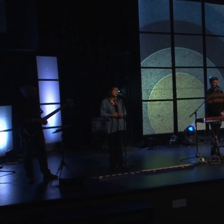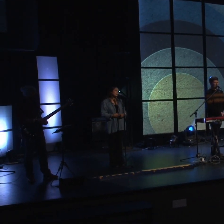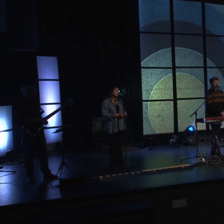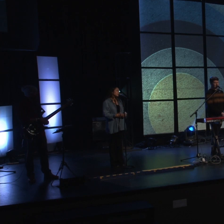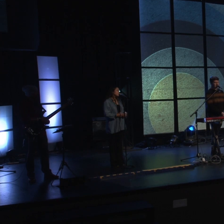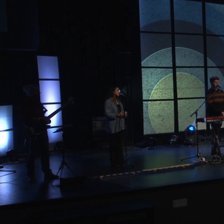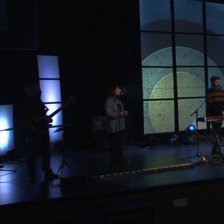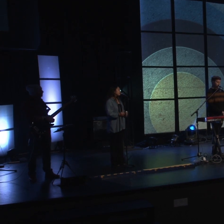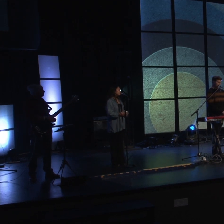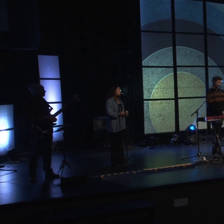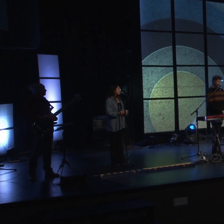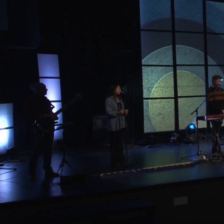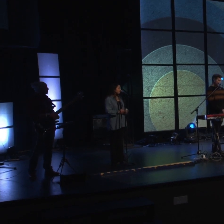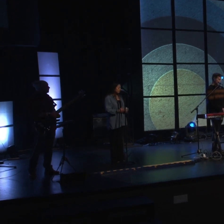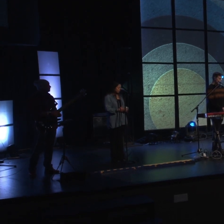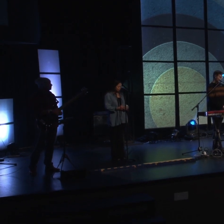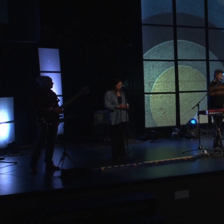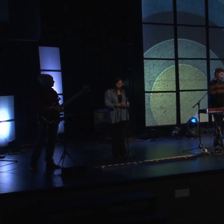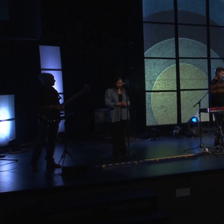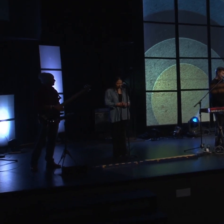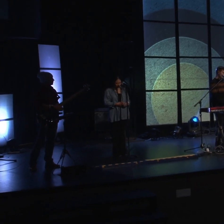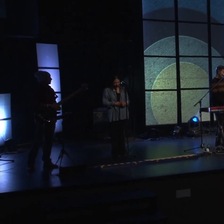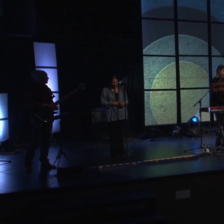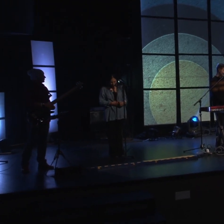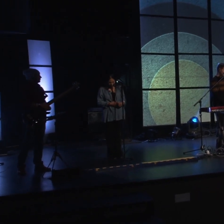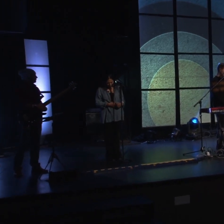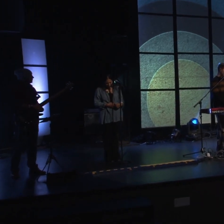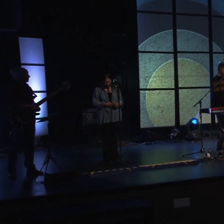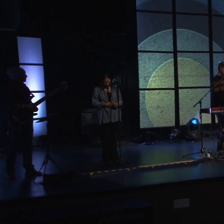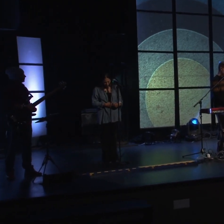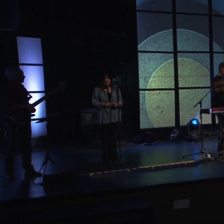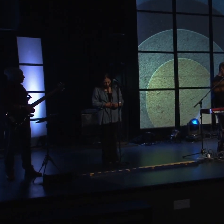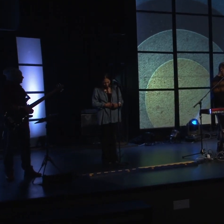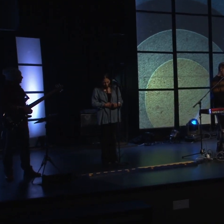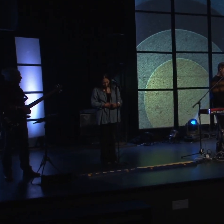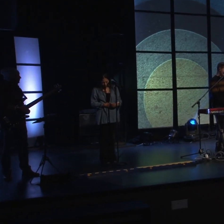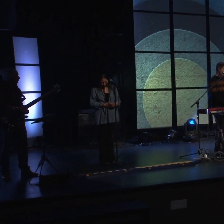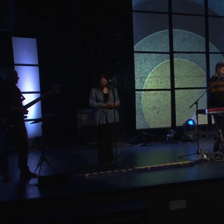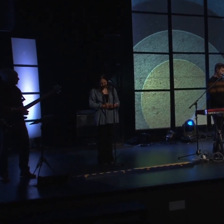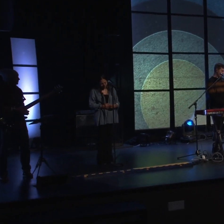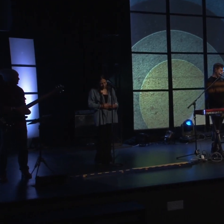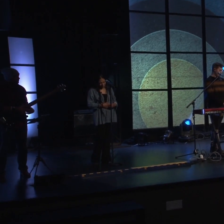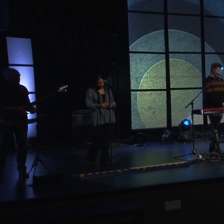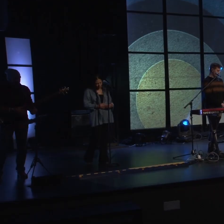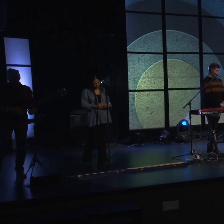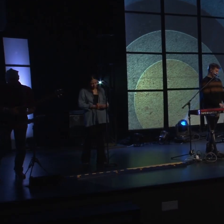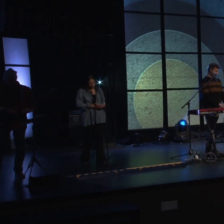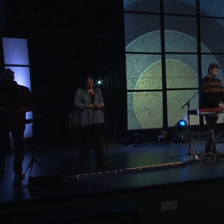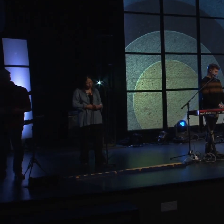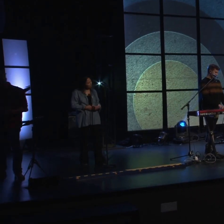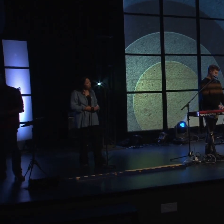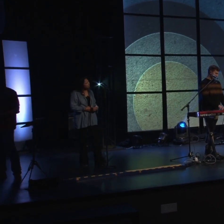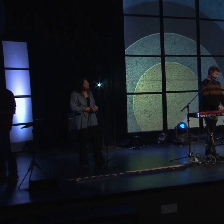Him. Amen. Amen. You go and have a seat.